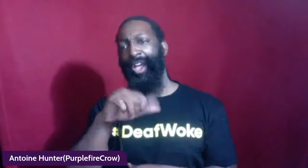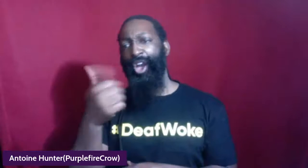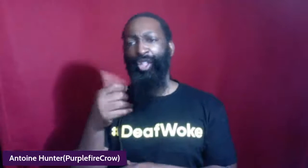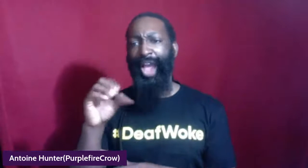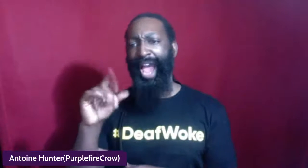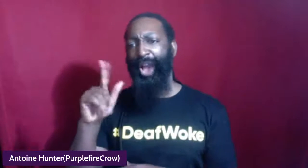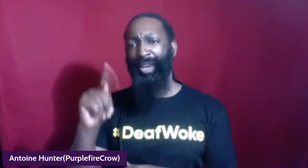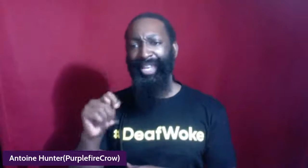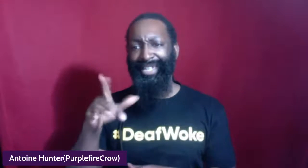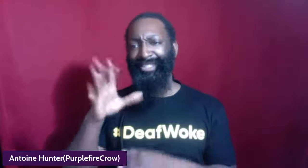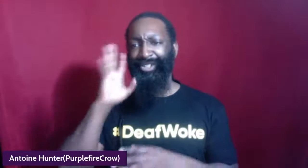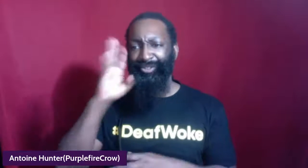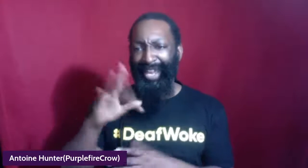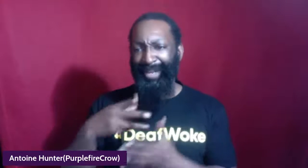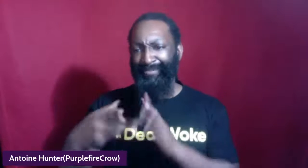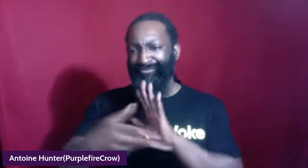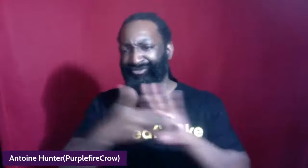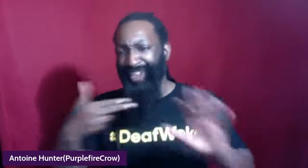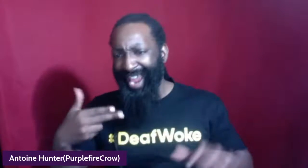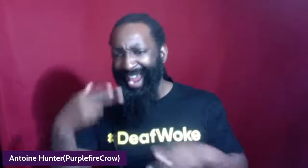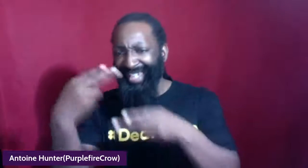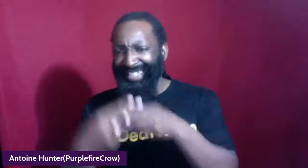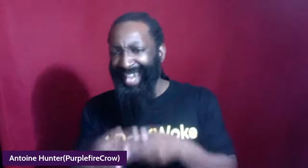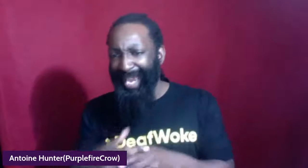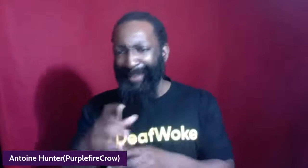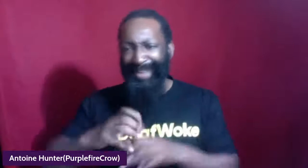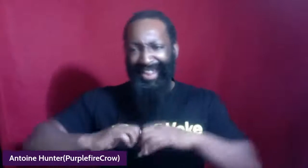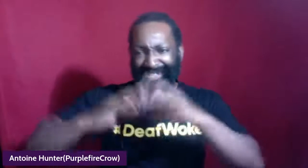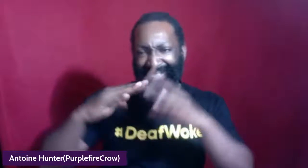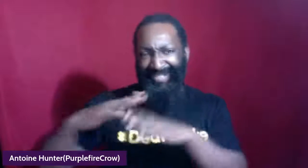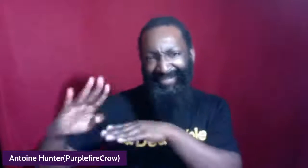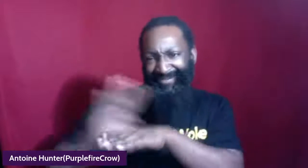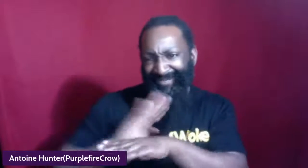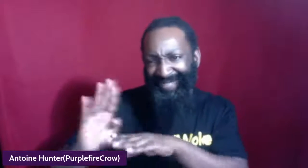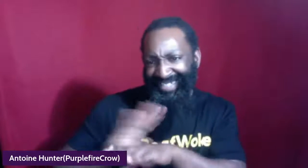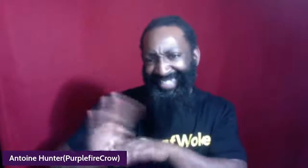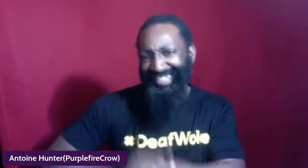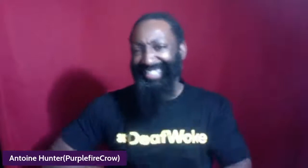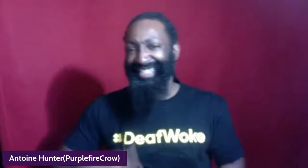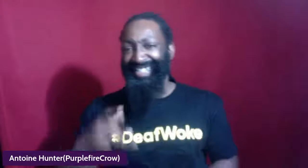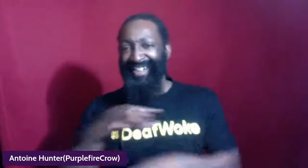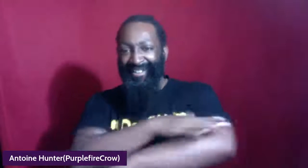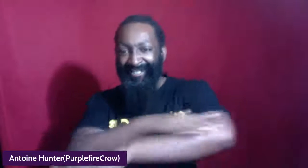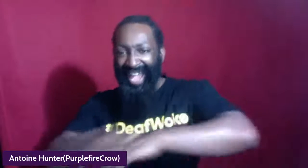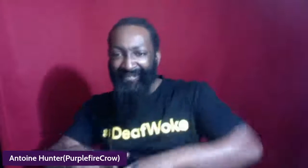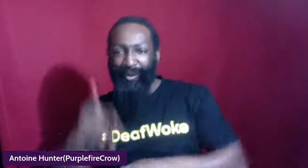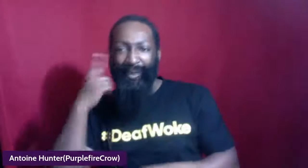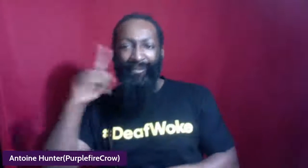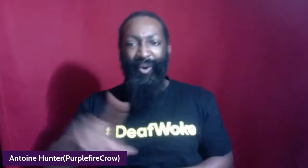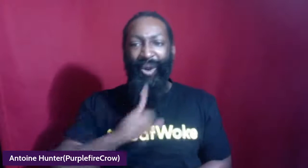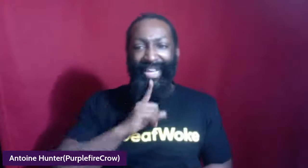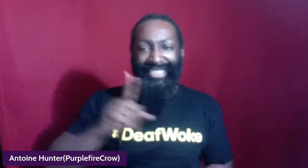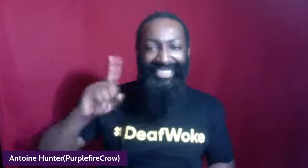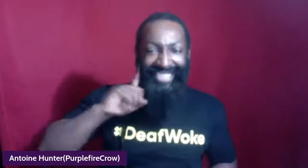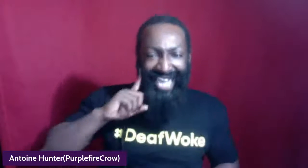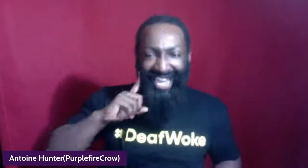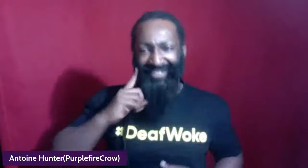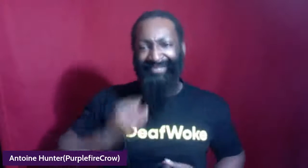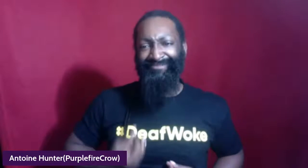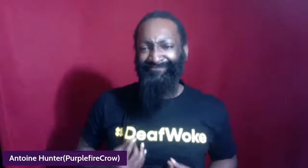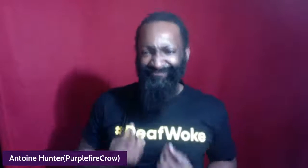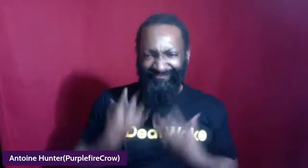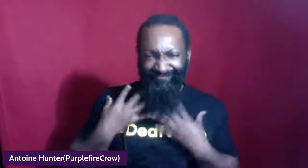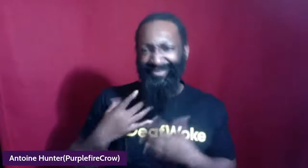Currently, grooming her careers in other outlets to create a brand name as an entrepreneur, as a